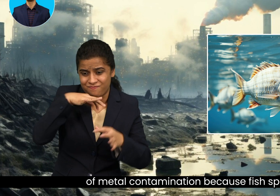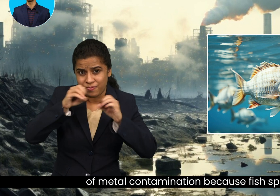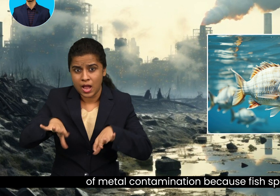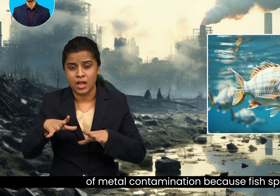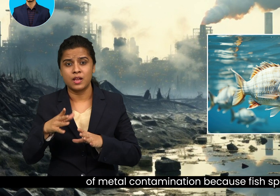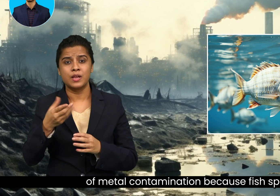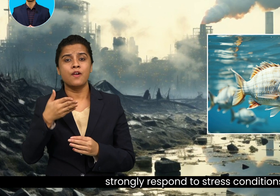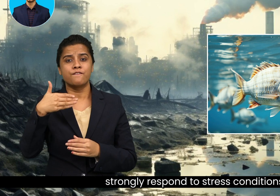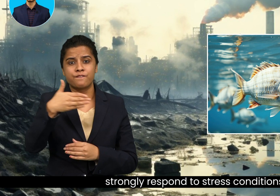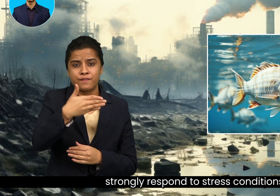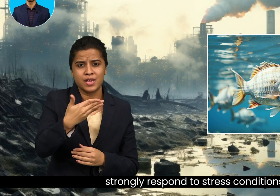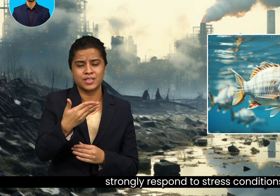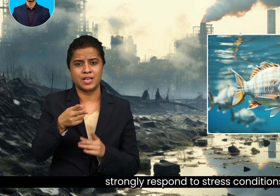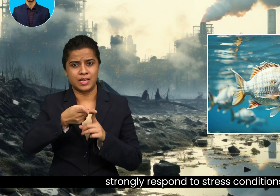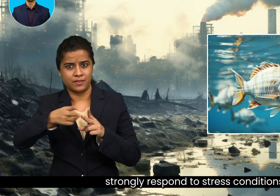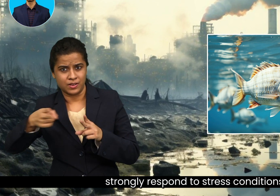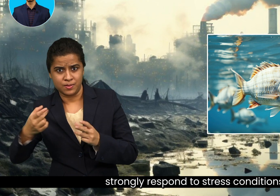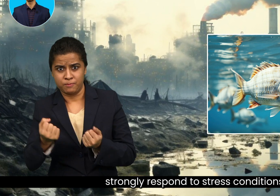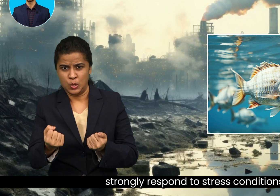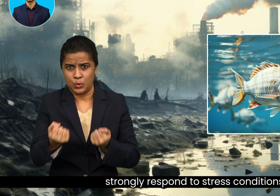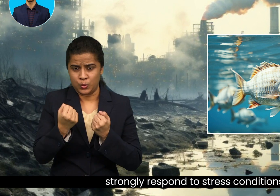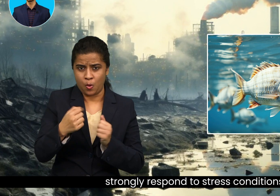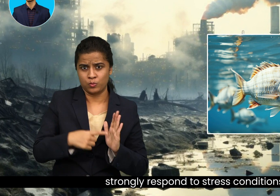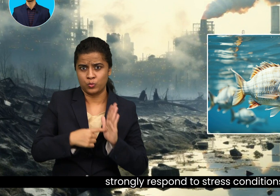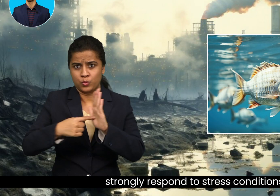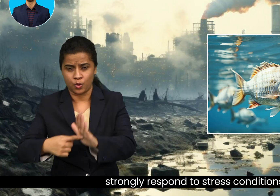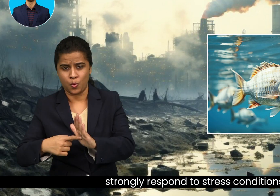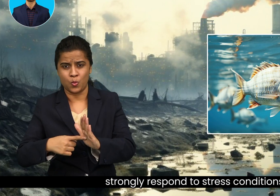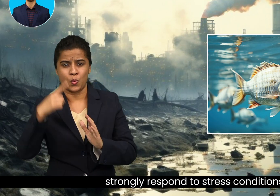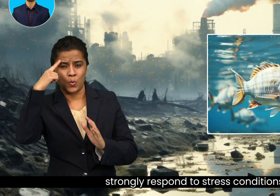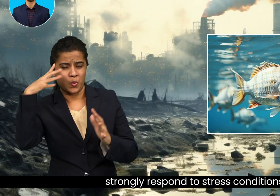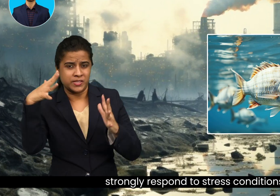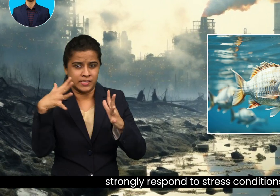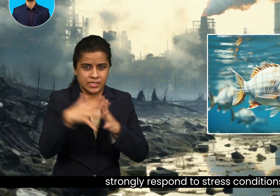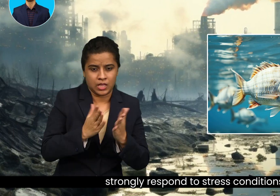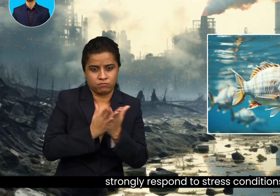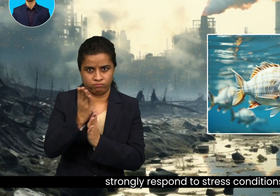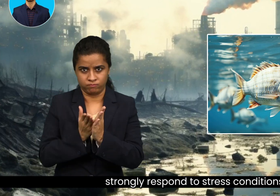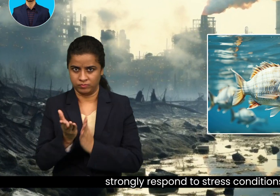fish species strongly respond to stress conditions.